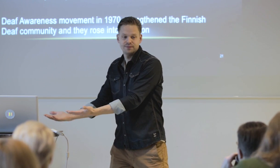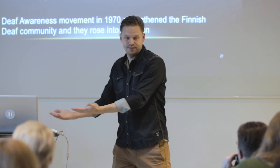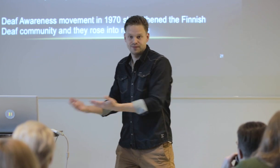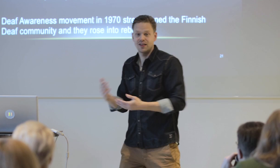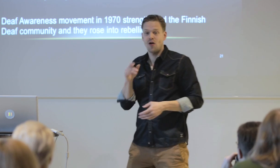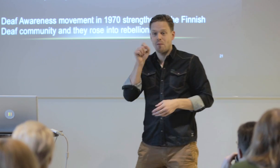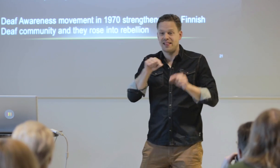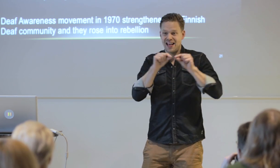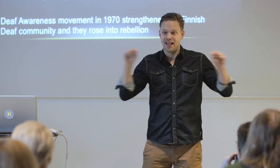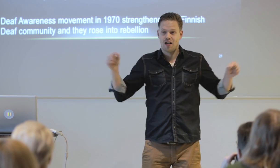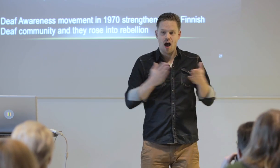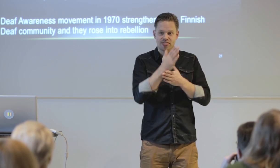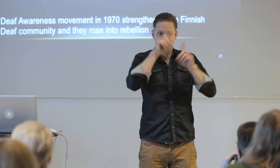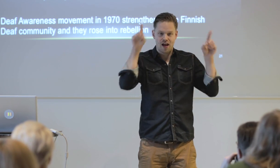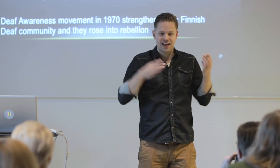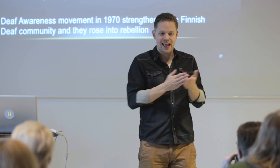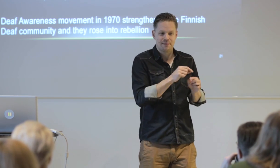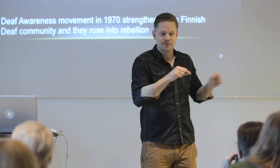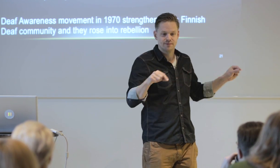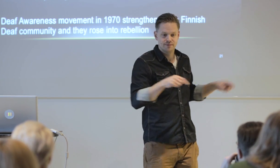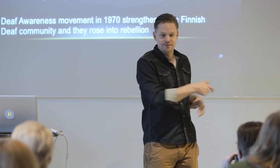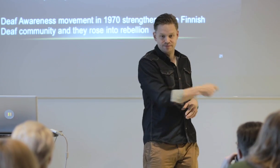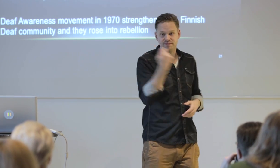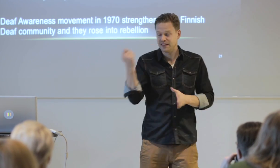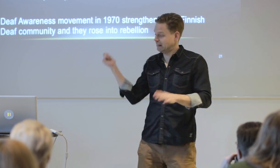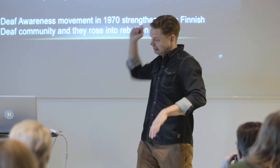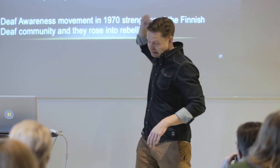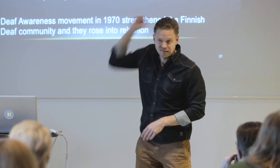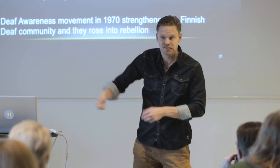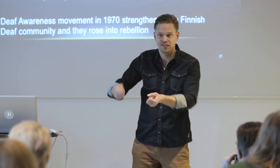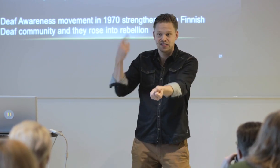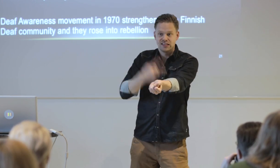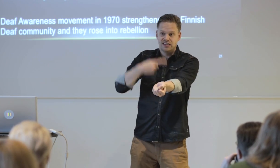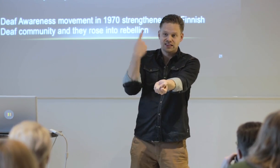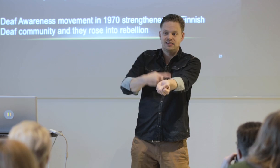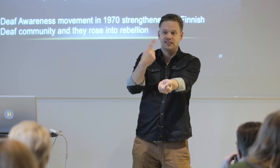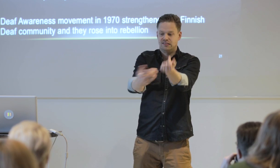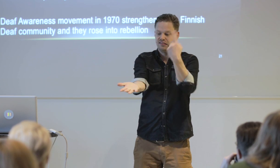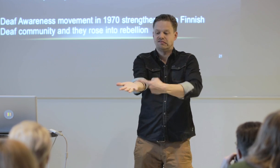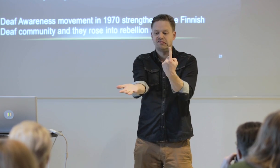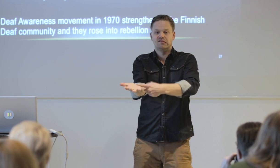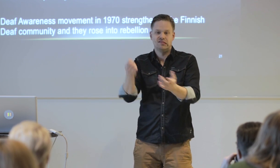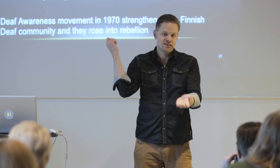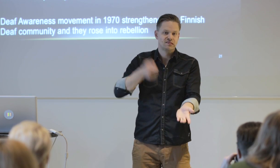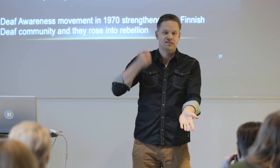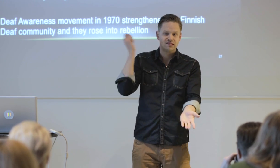on the table and would have a stick and would hit on the fingers or on the hands because you were